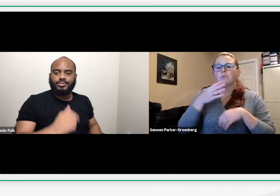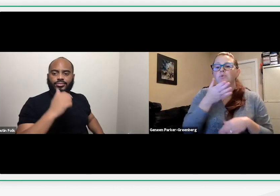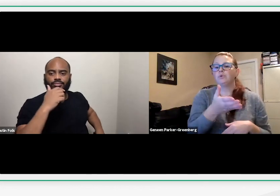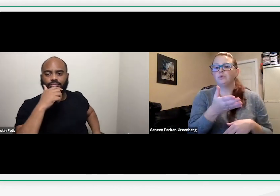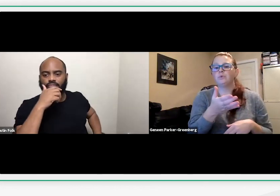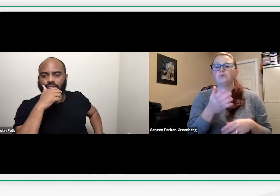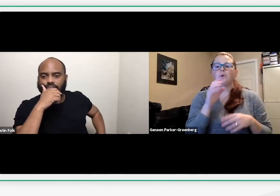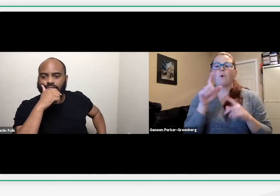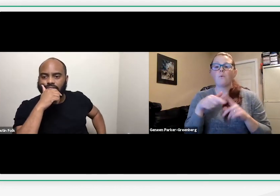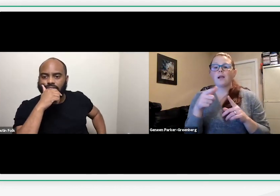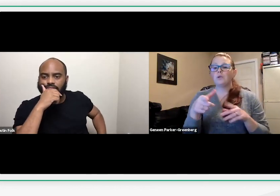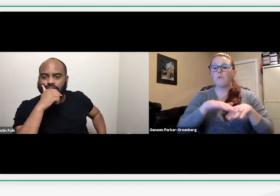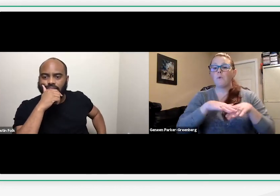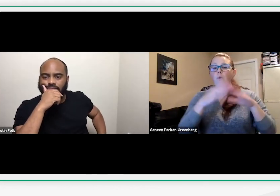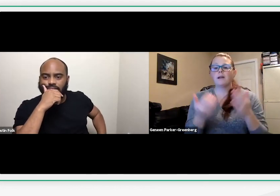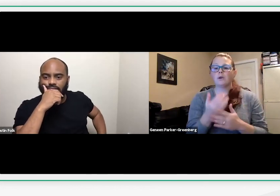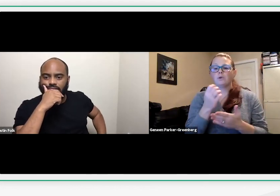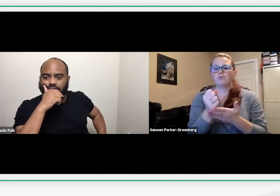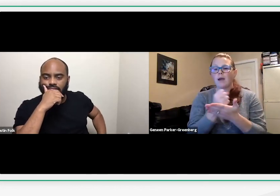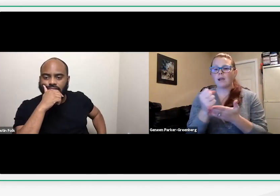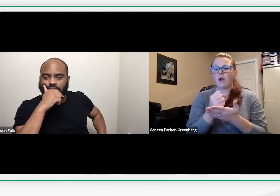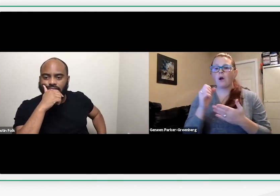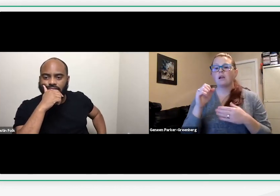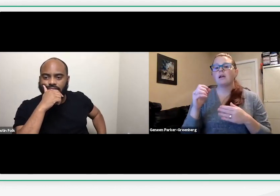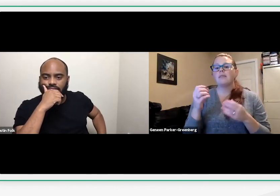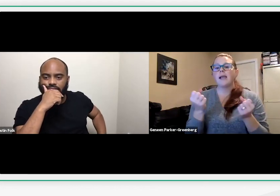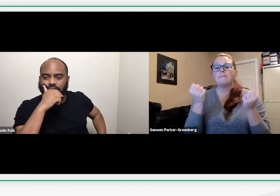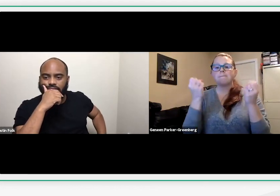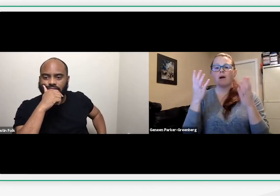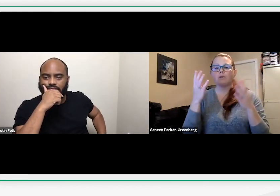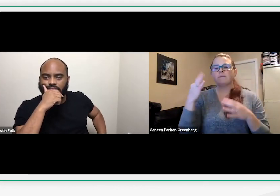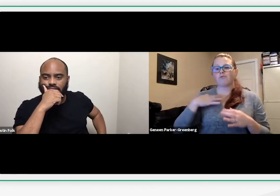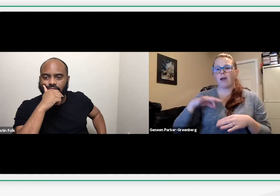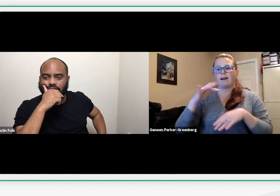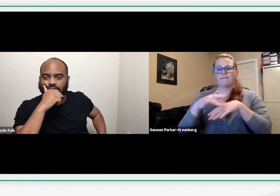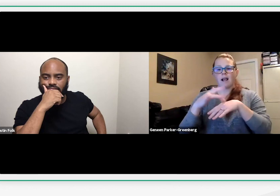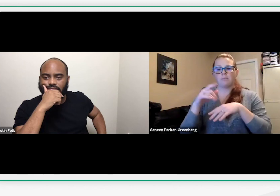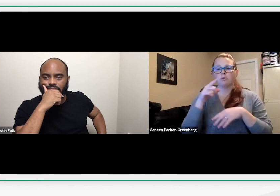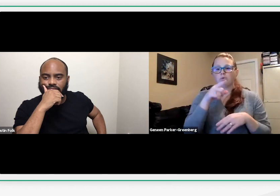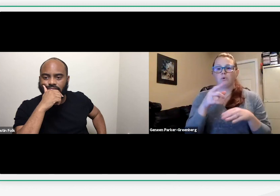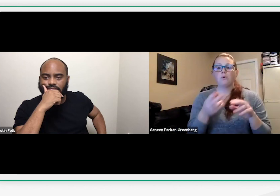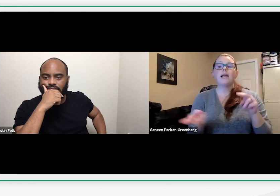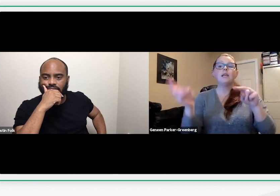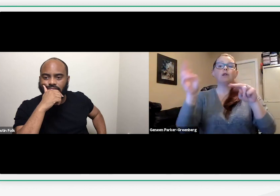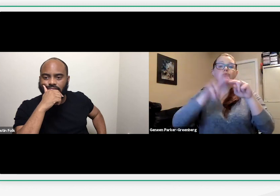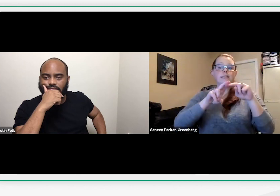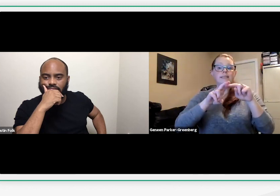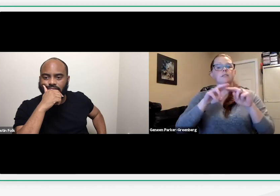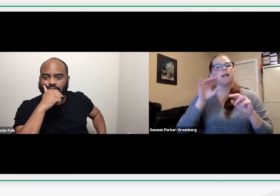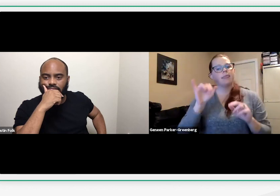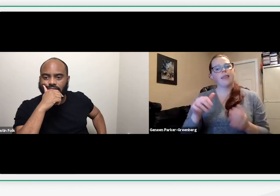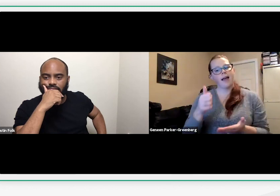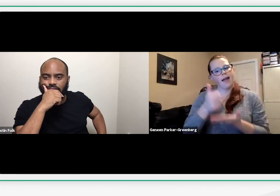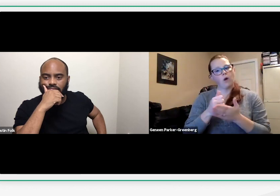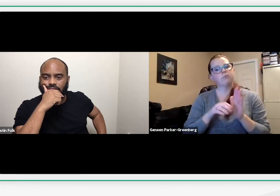considered. One is how much credit is available to you. So when you open up a Hmm. new credit card, the amount of